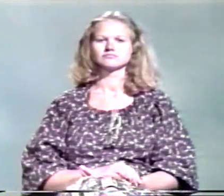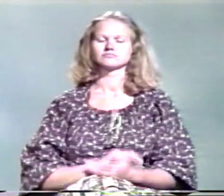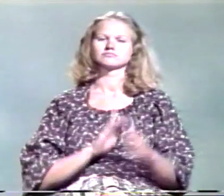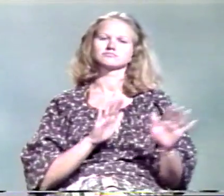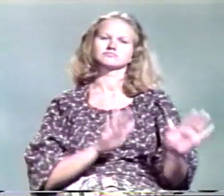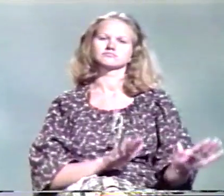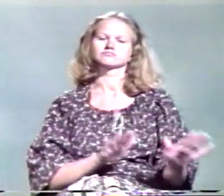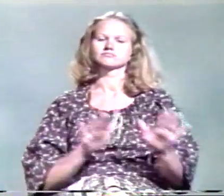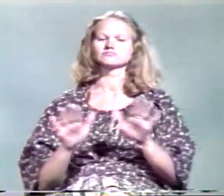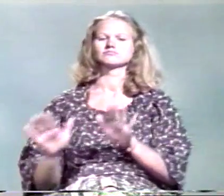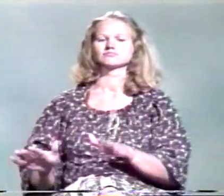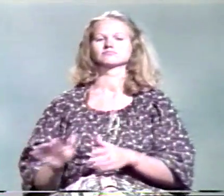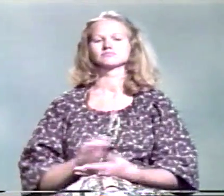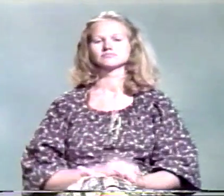easy.